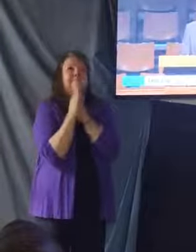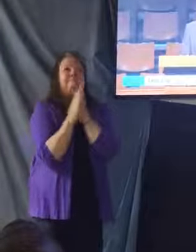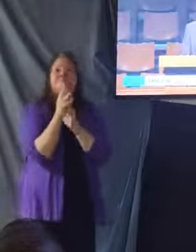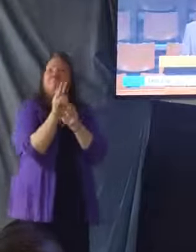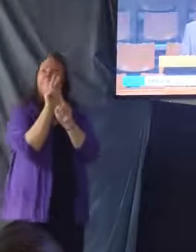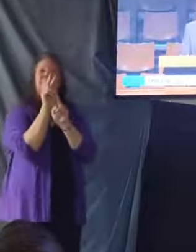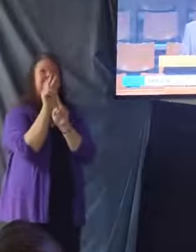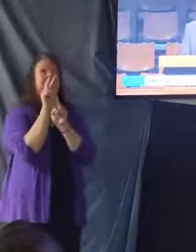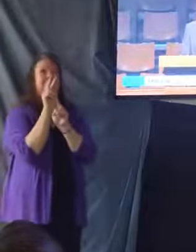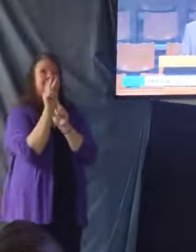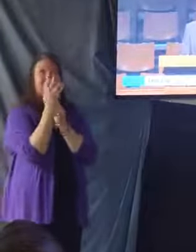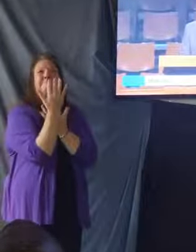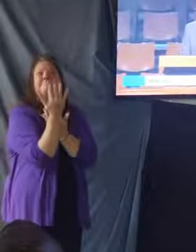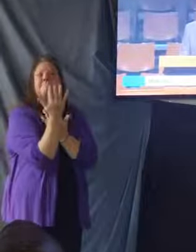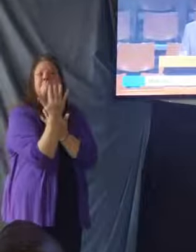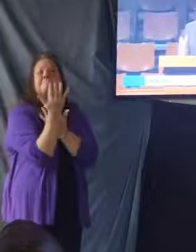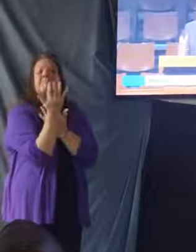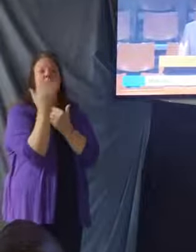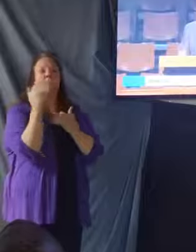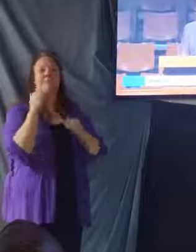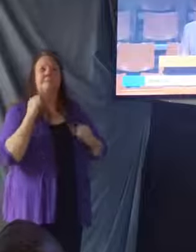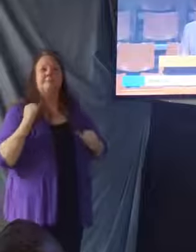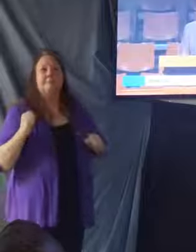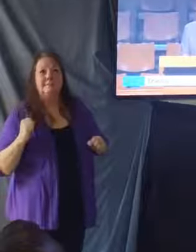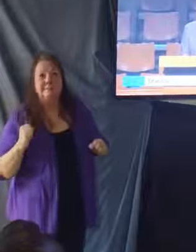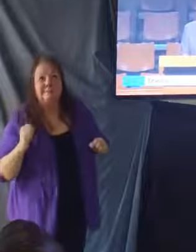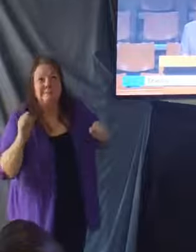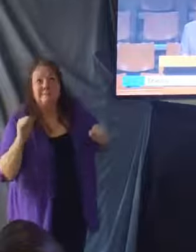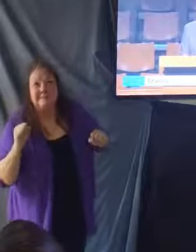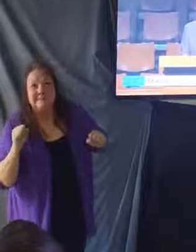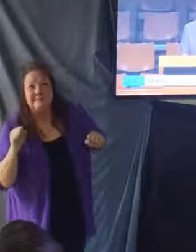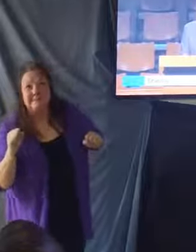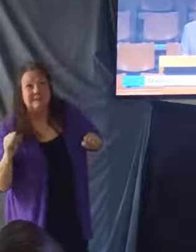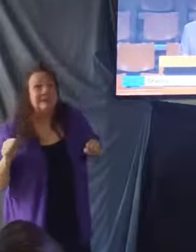expectancy. You know, like you're straining to look.